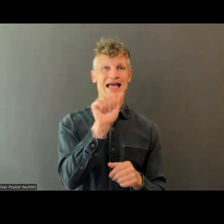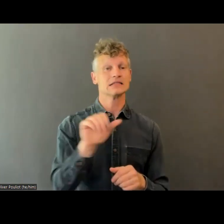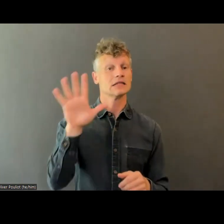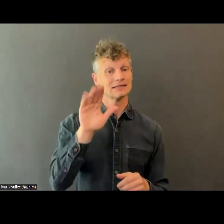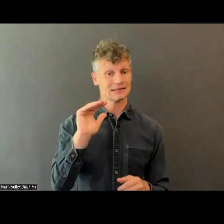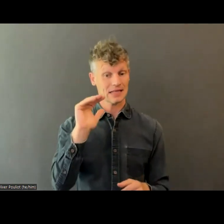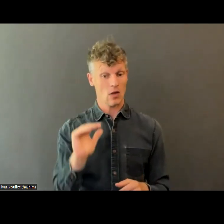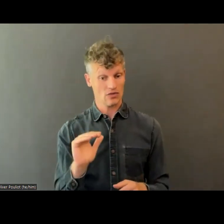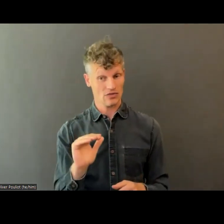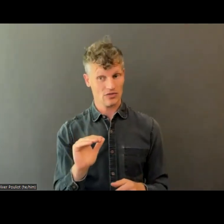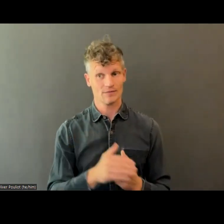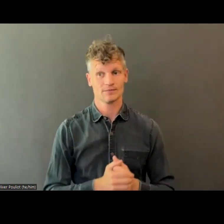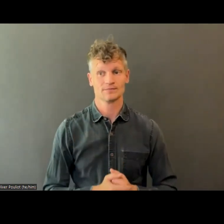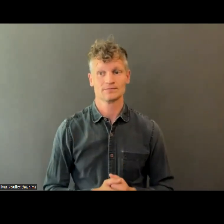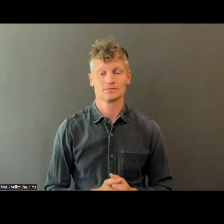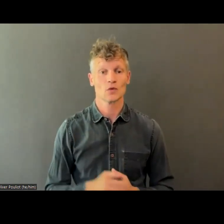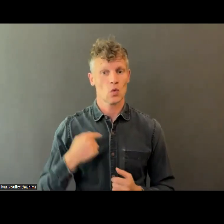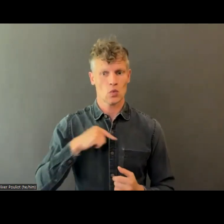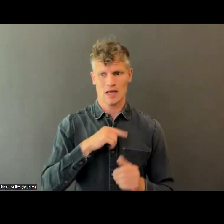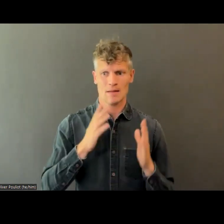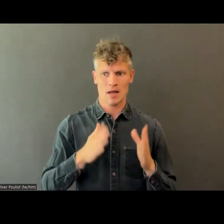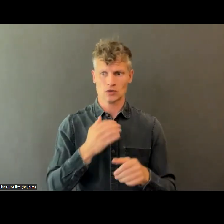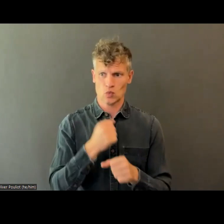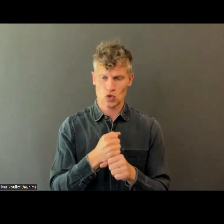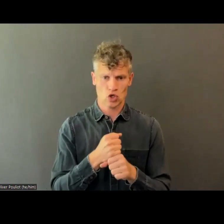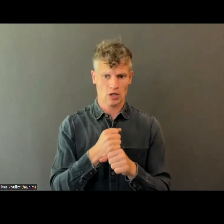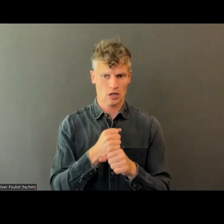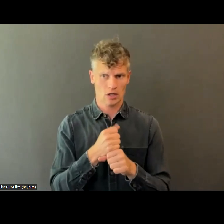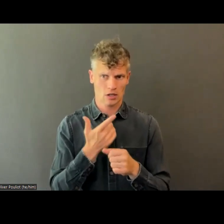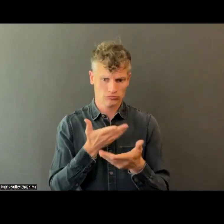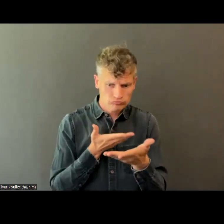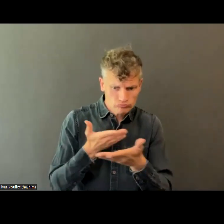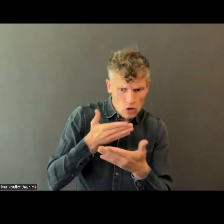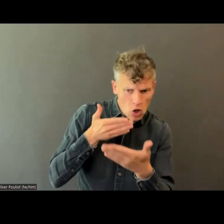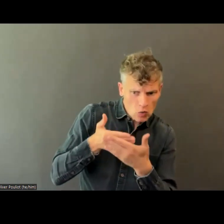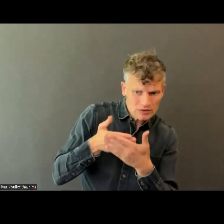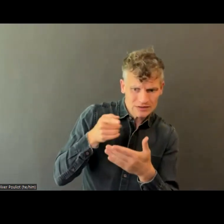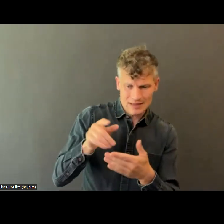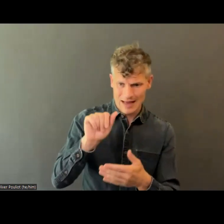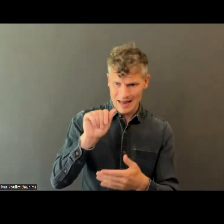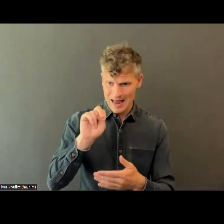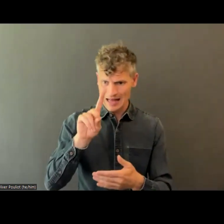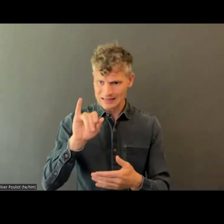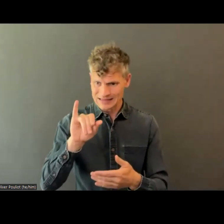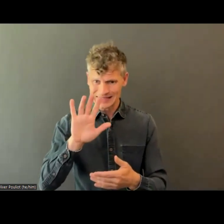buying channels, but they are really, really important because they make the work that we've done as an organization accessible